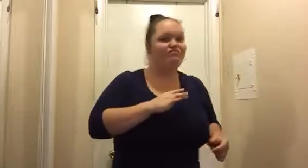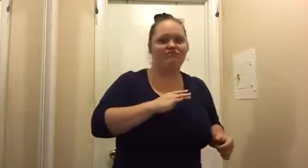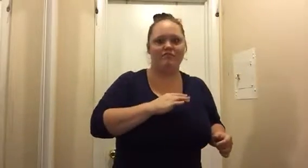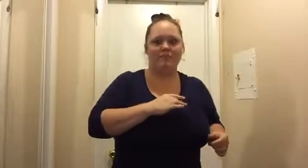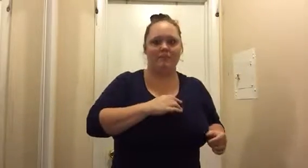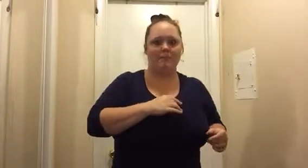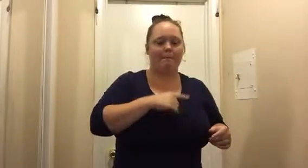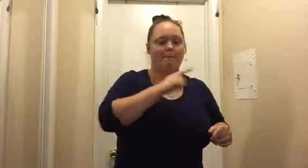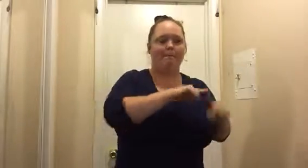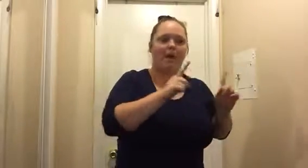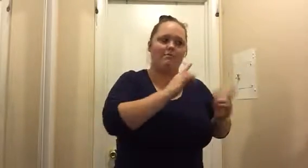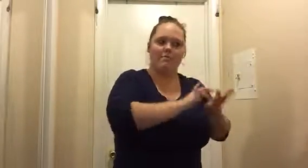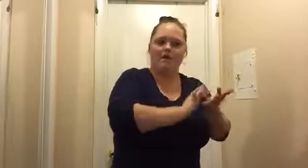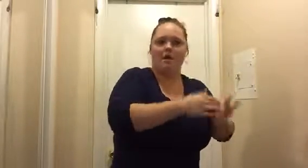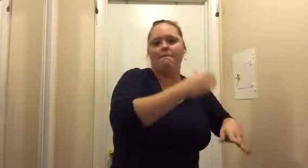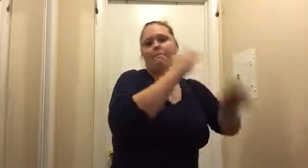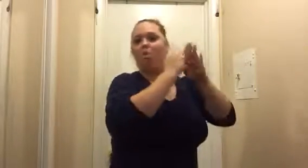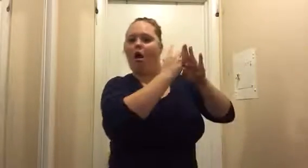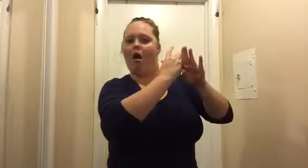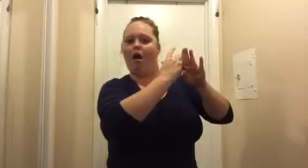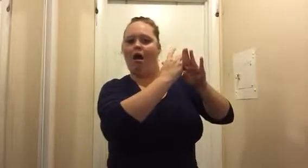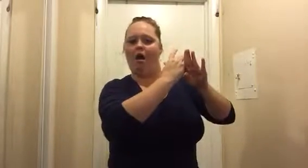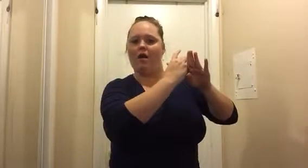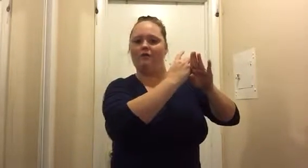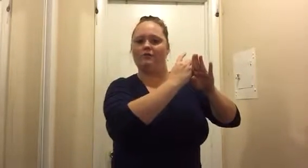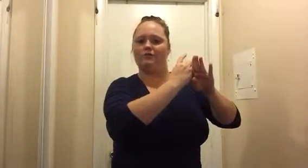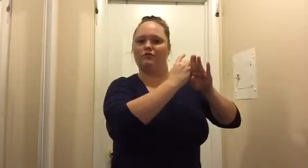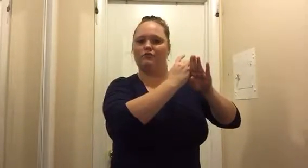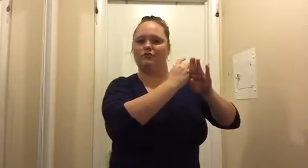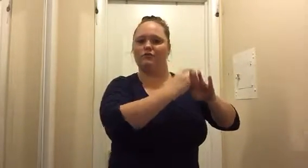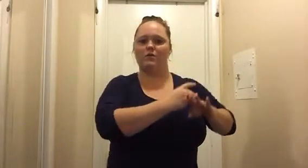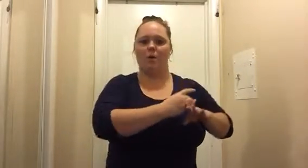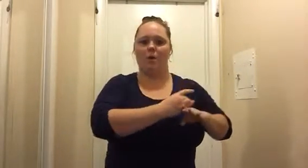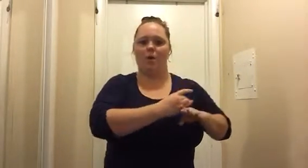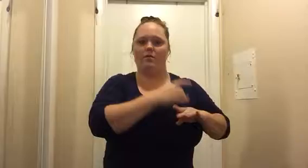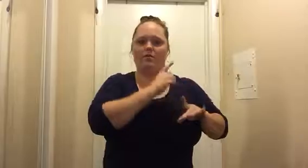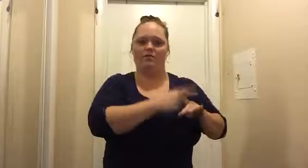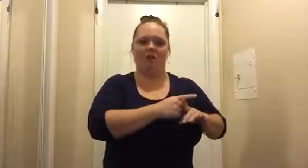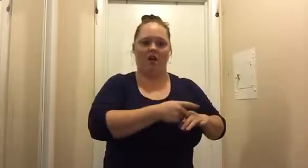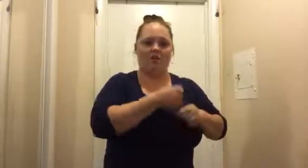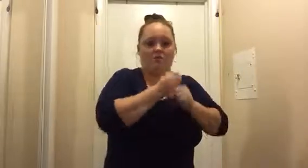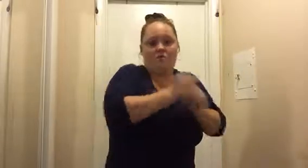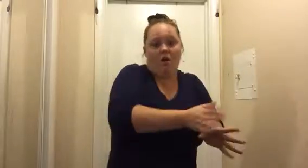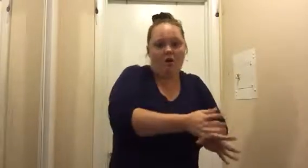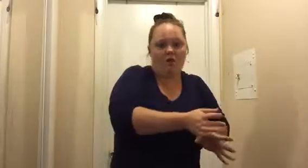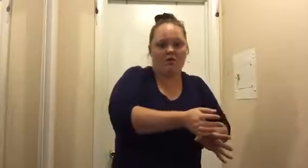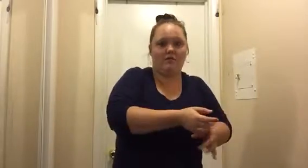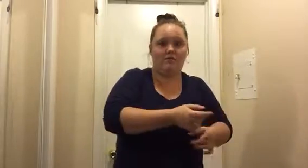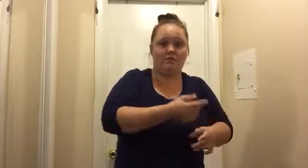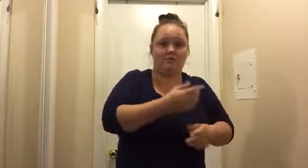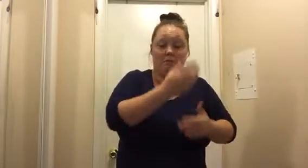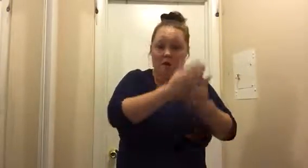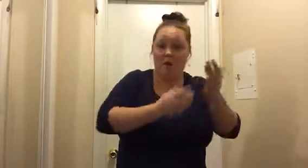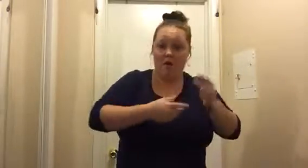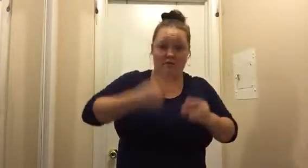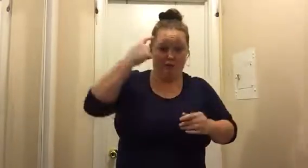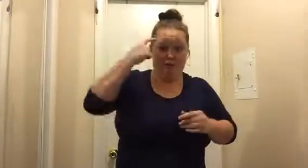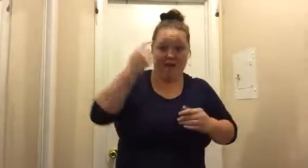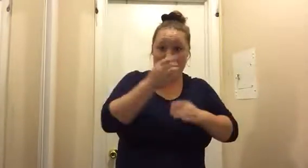from activating the part of the brain responsible for addiction. It's as if you have a huge room of endorphins living in